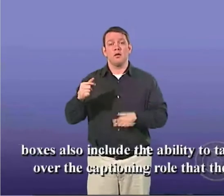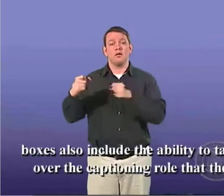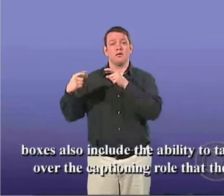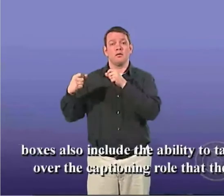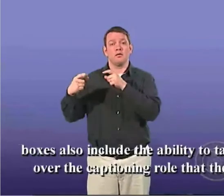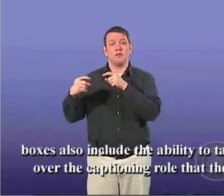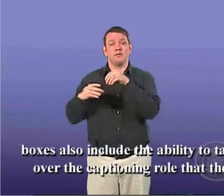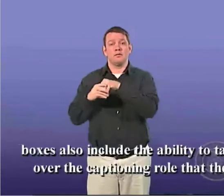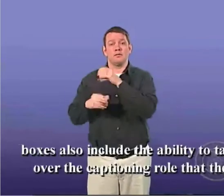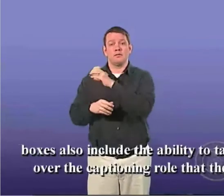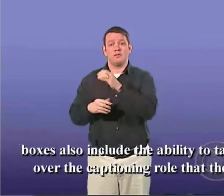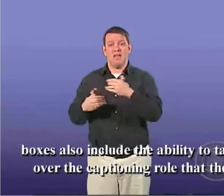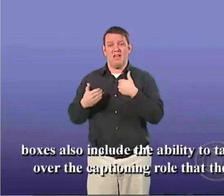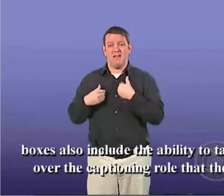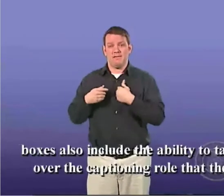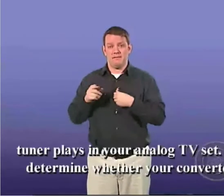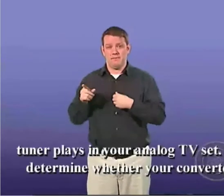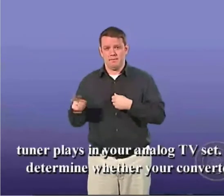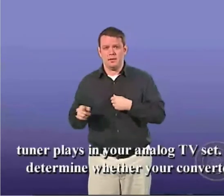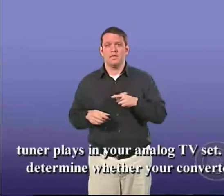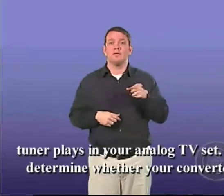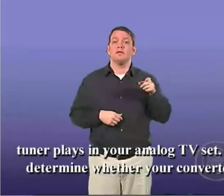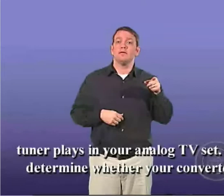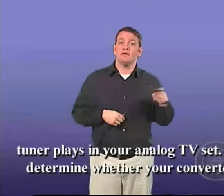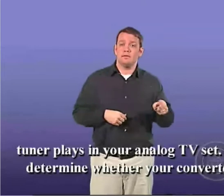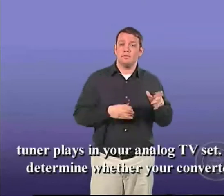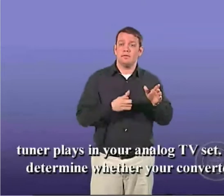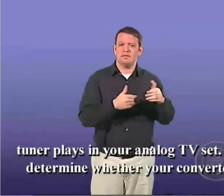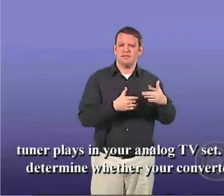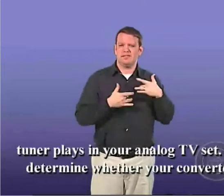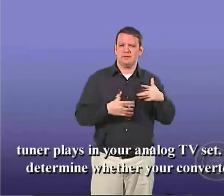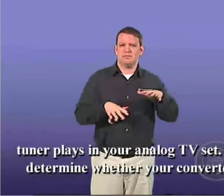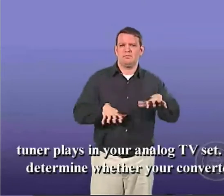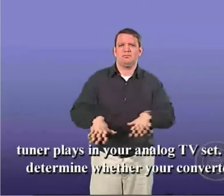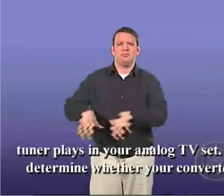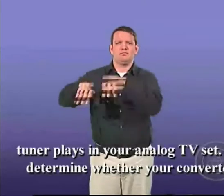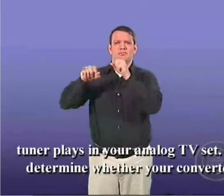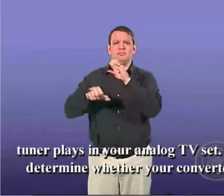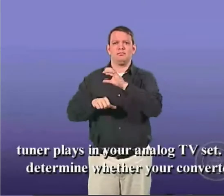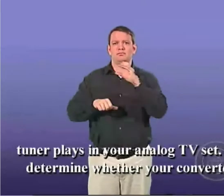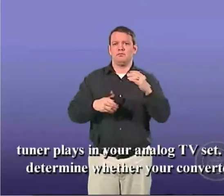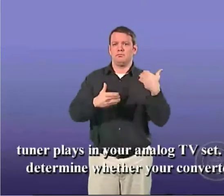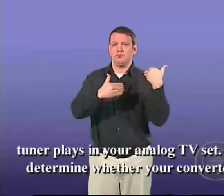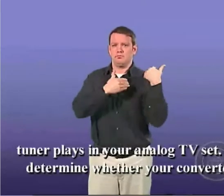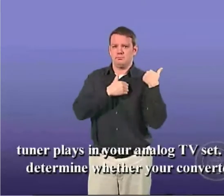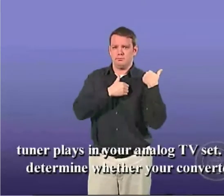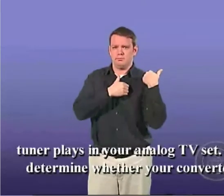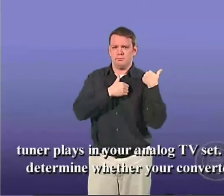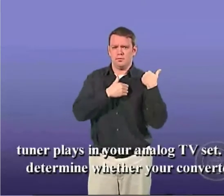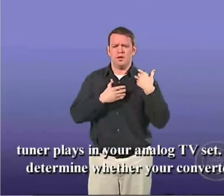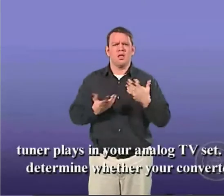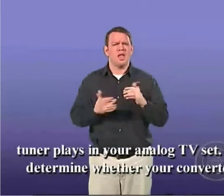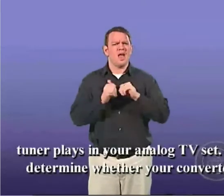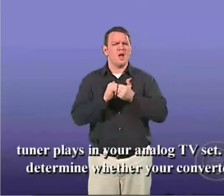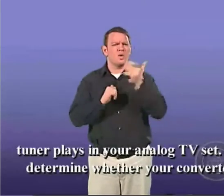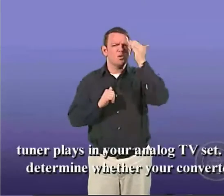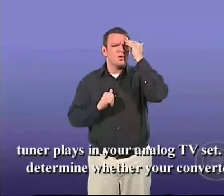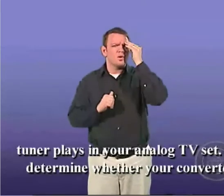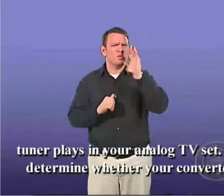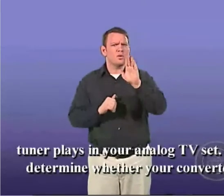take over the captioning role that the tuner plays in your analog television set. To determine whether your converter box